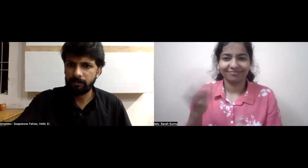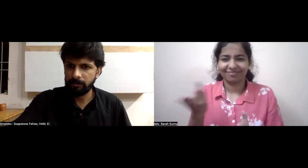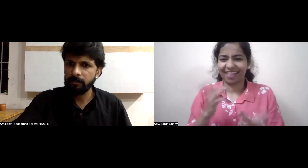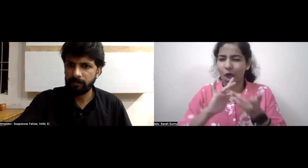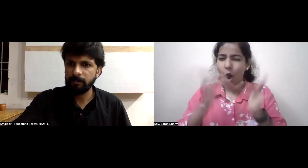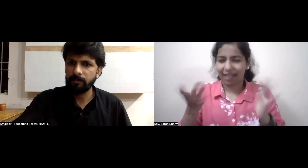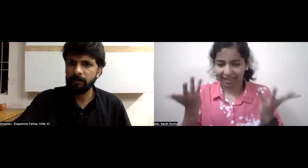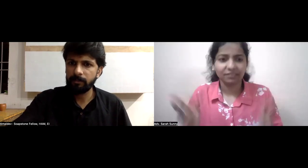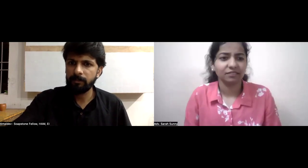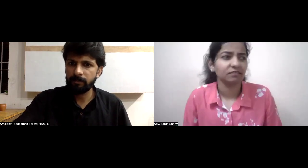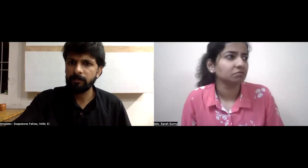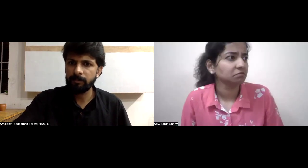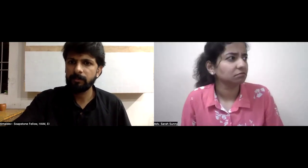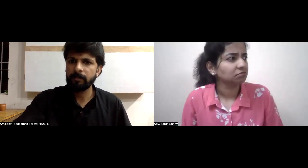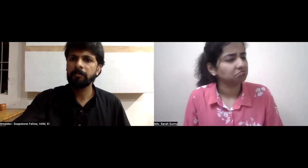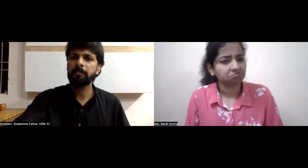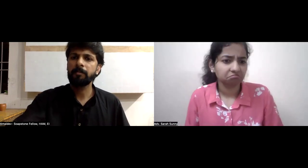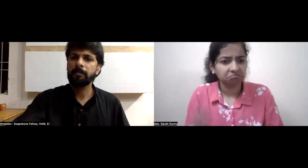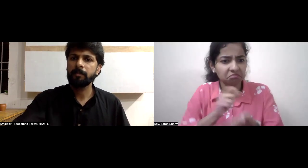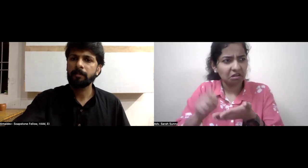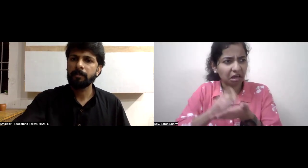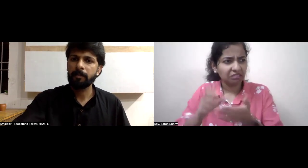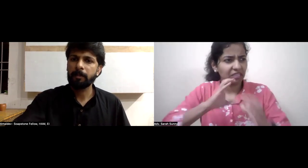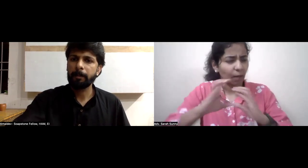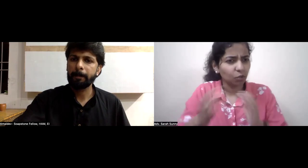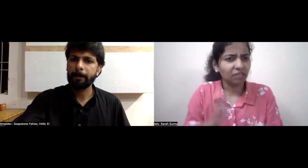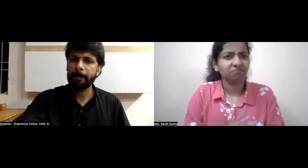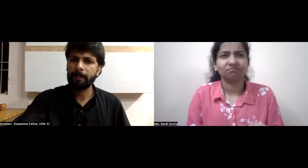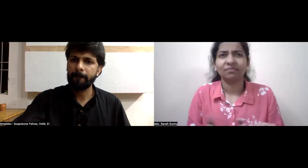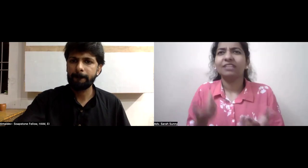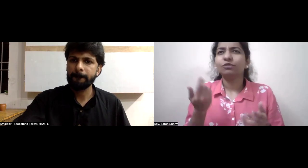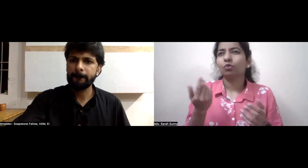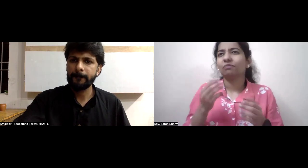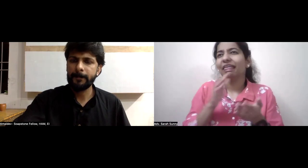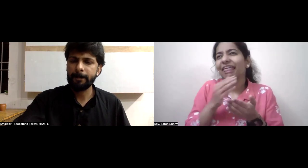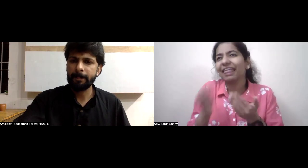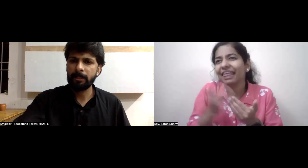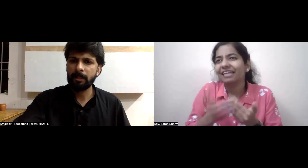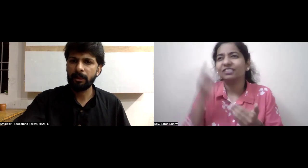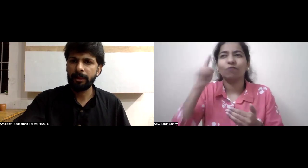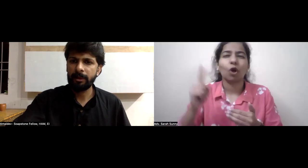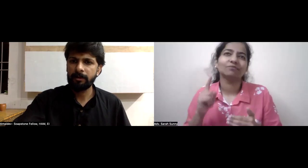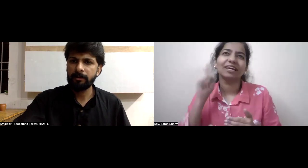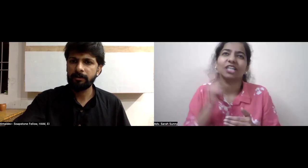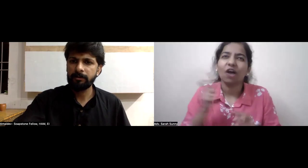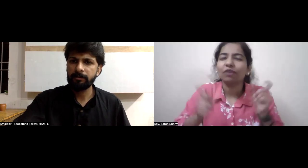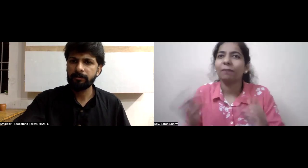they communicate through the virtual platforms, either through written